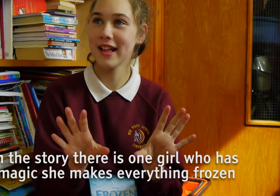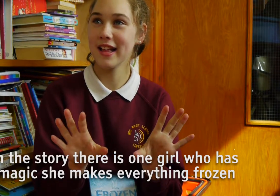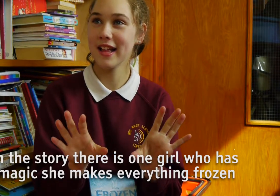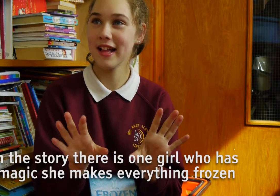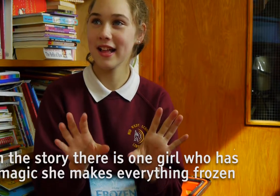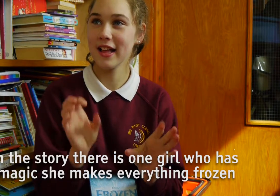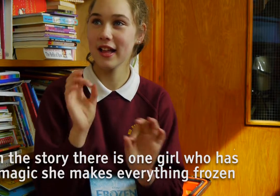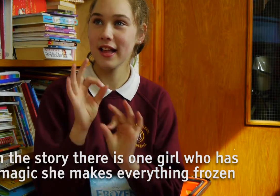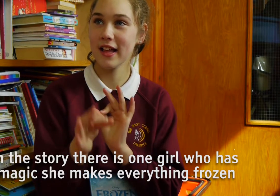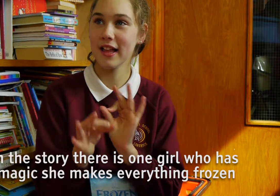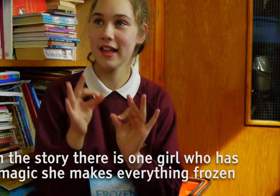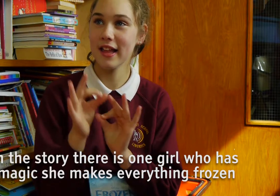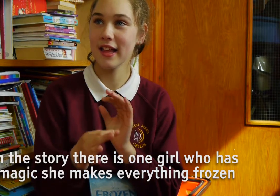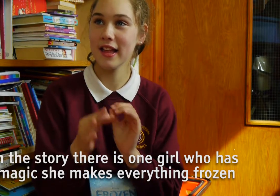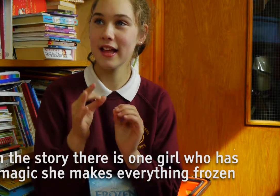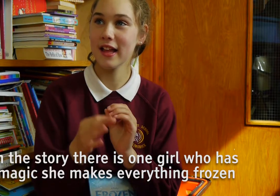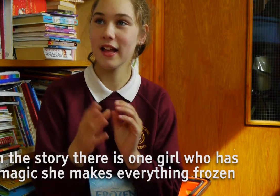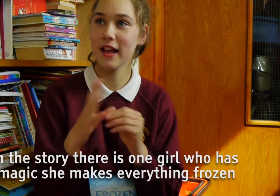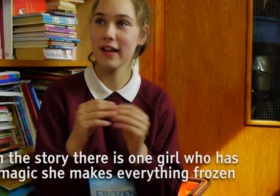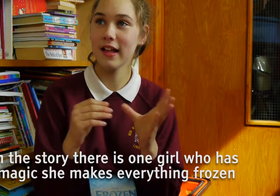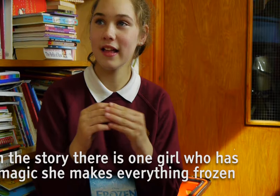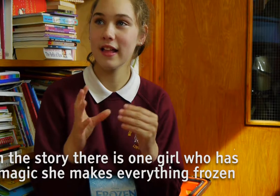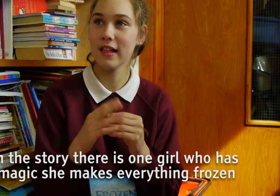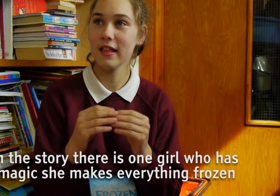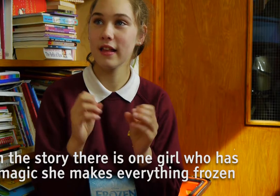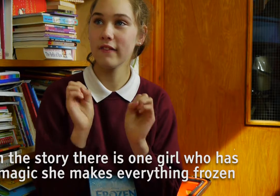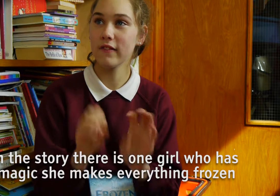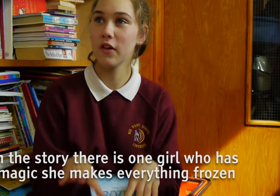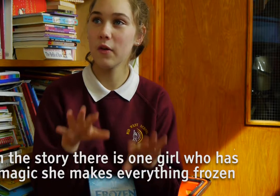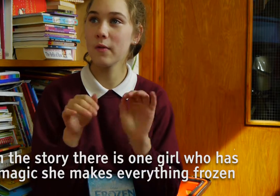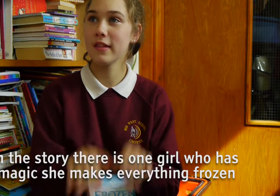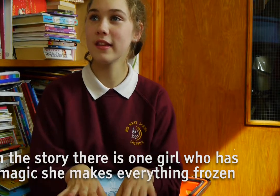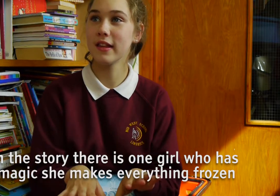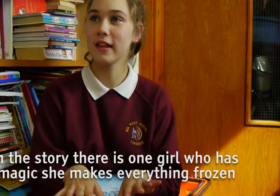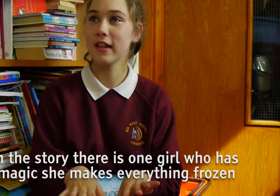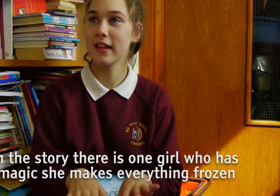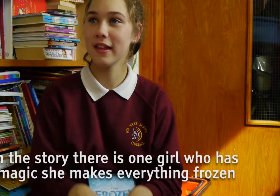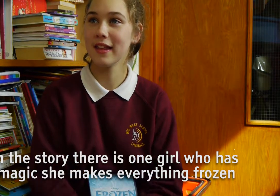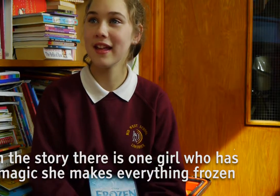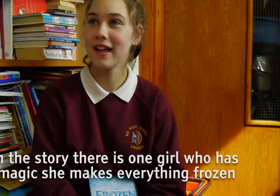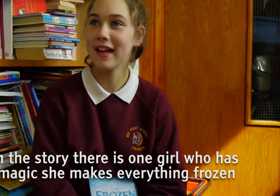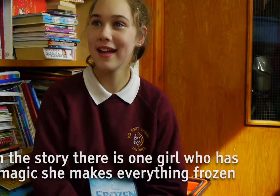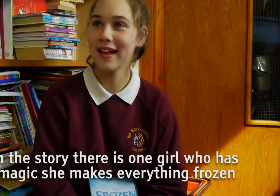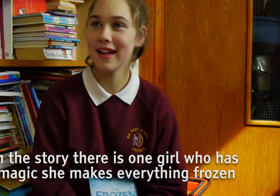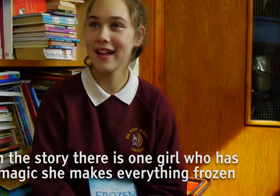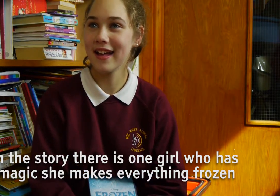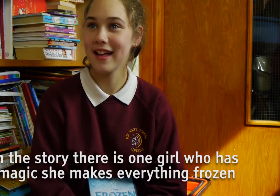In the story, there is one girl that has magic. She makes everything frozen.